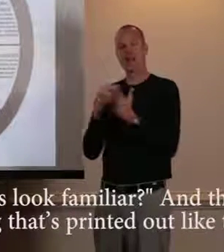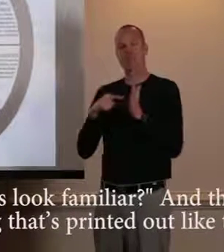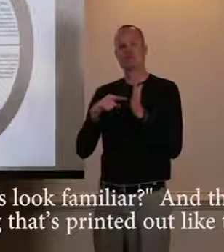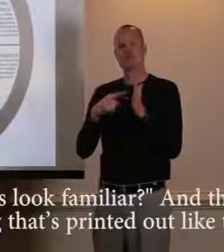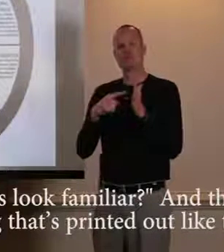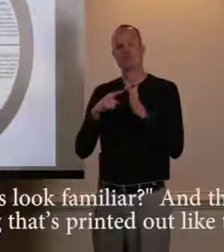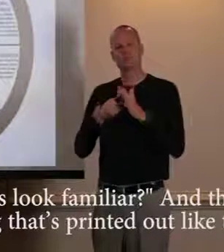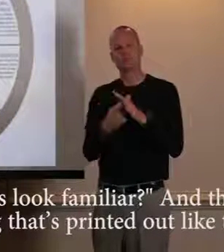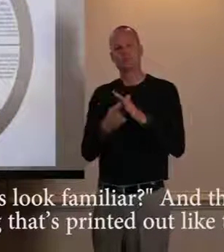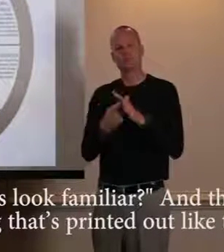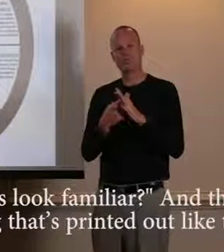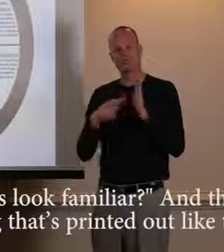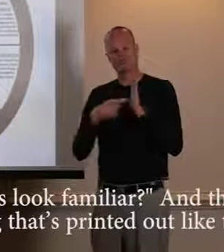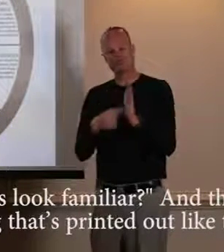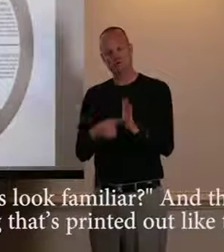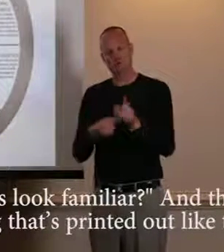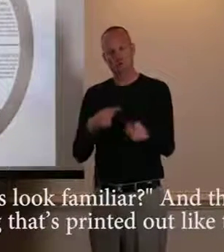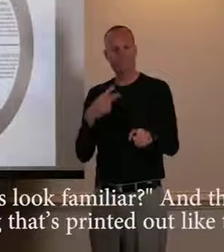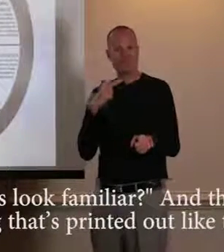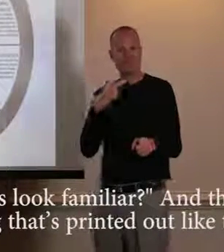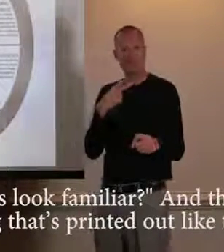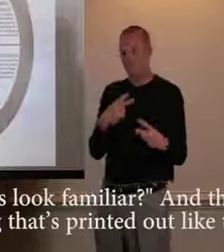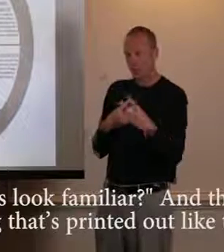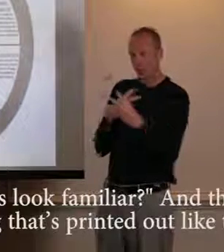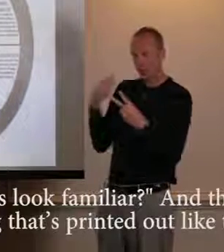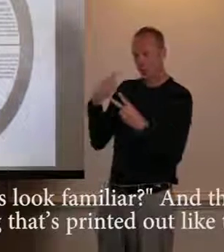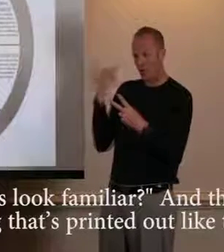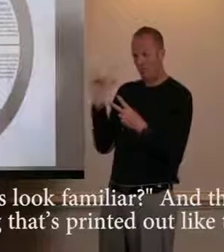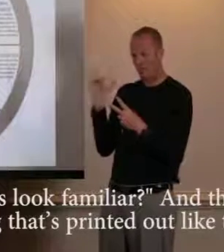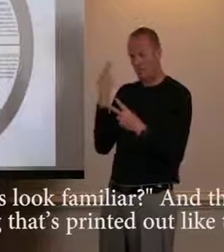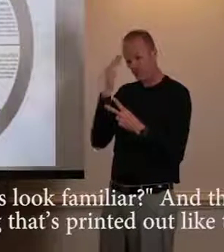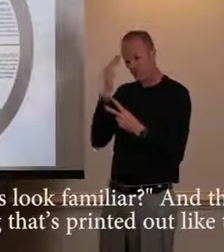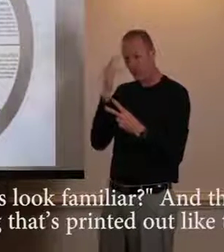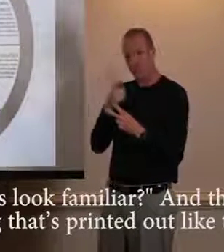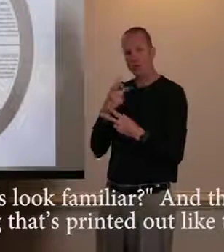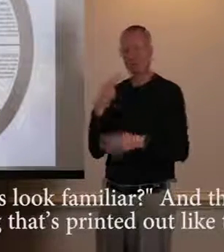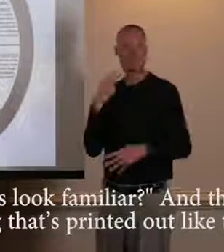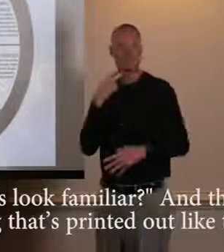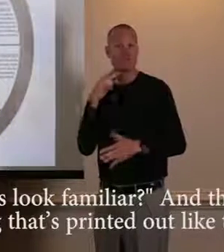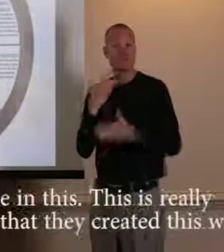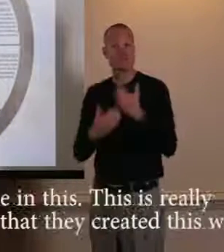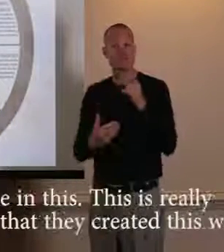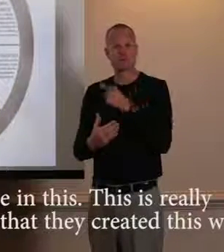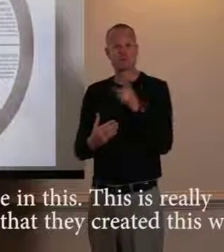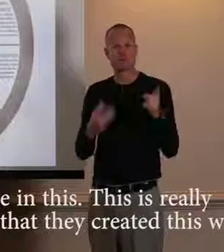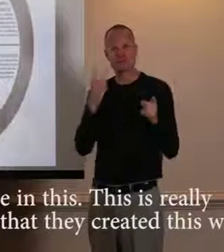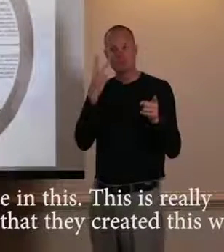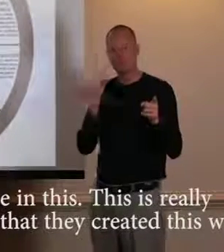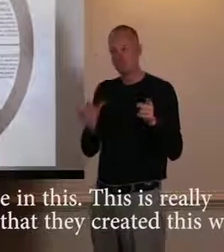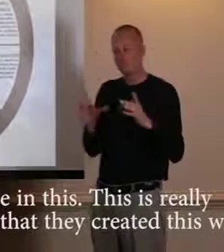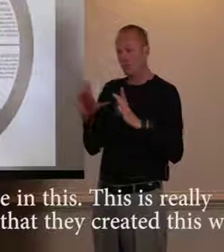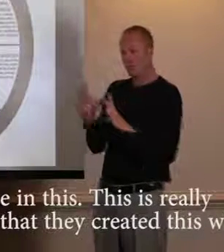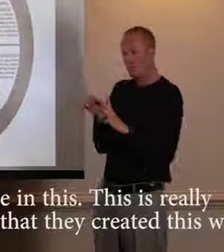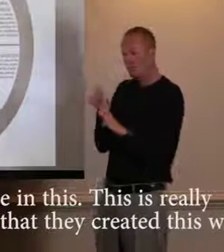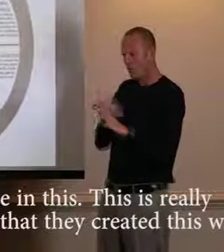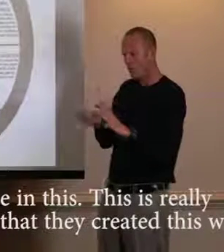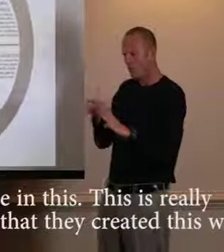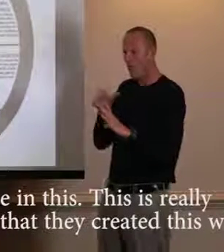hey, does this look familiar? And then when a victim sees something that's printed out like this, they realize, oh, I'm not alone in this. This is clearly something